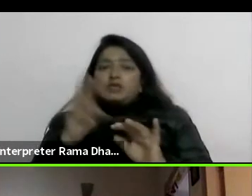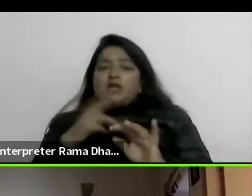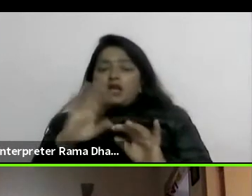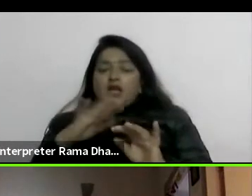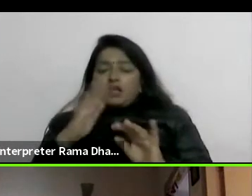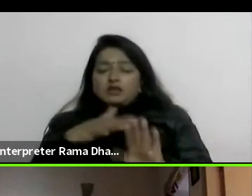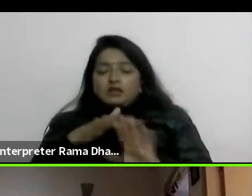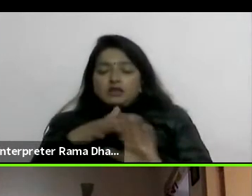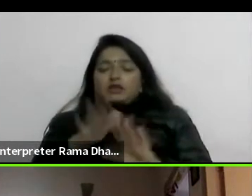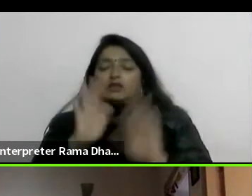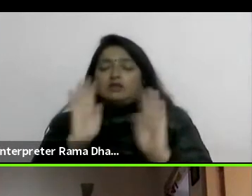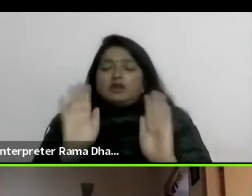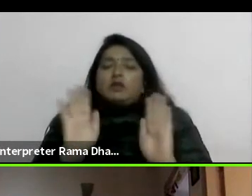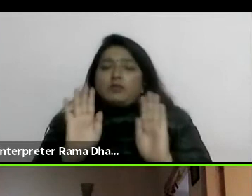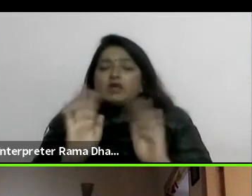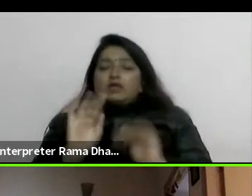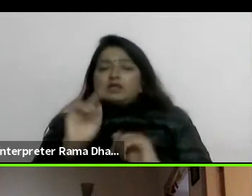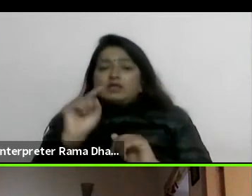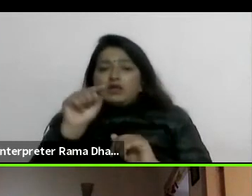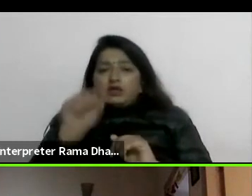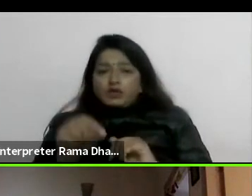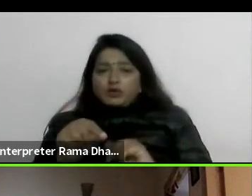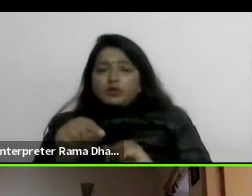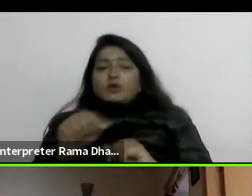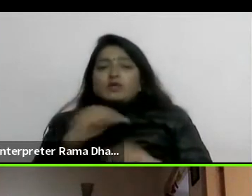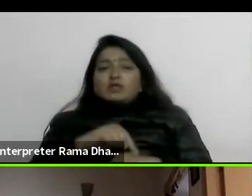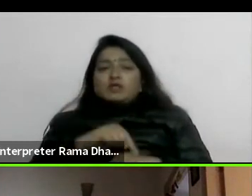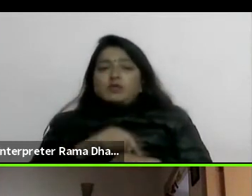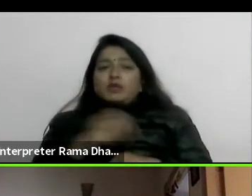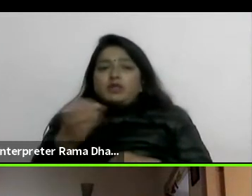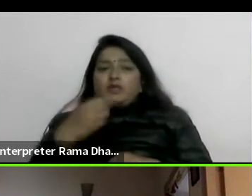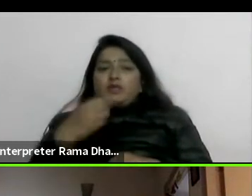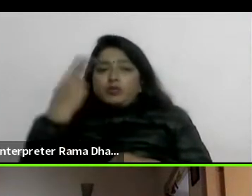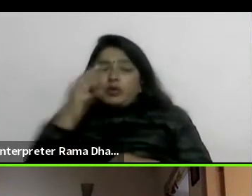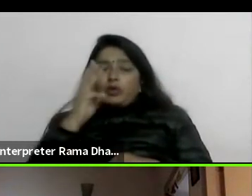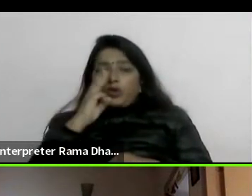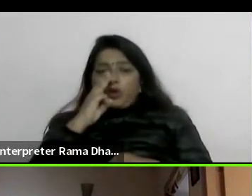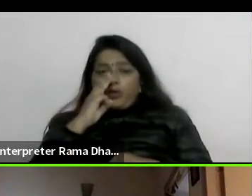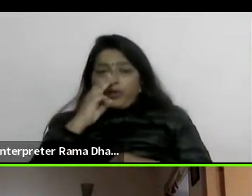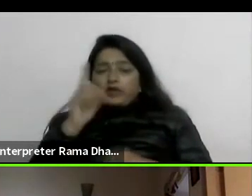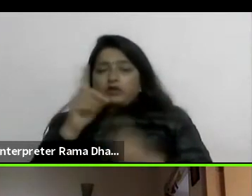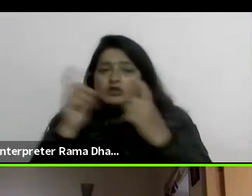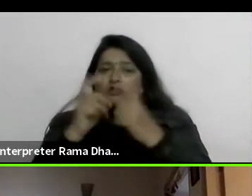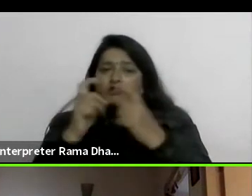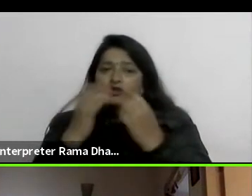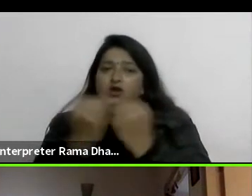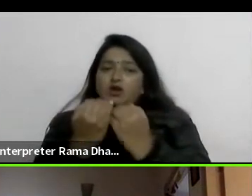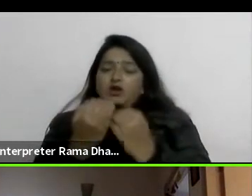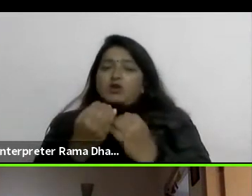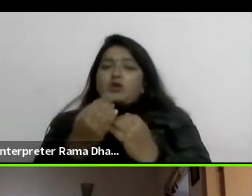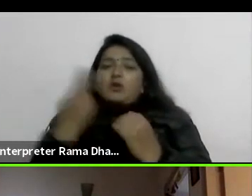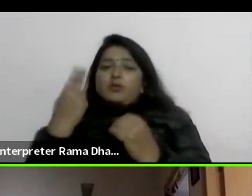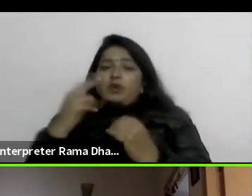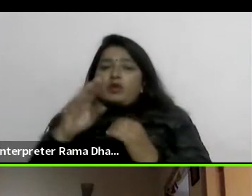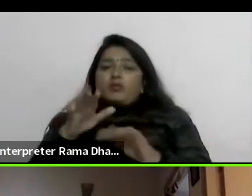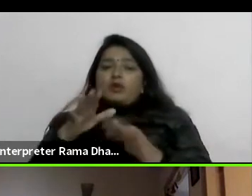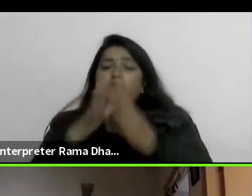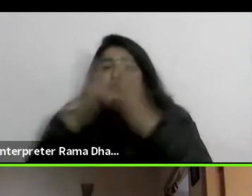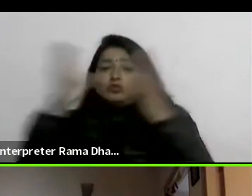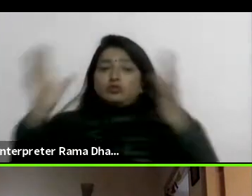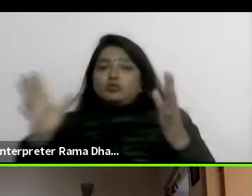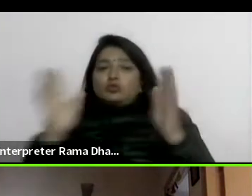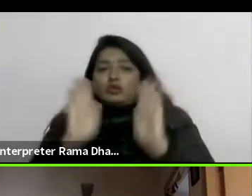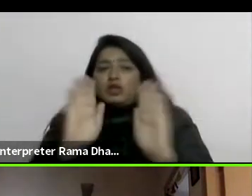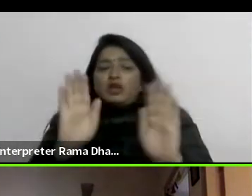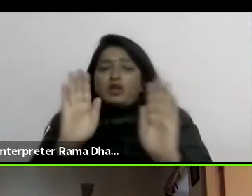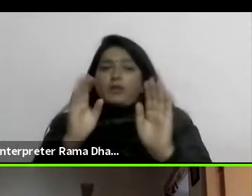you for giving us this time and for having this discussion. And a big thank you to the